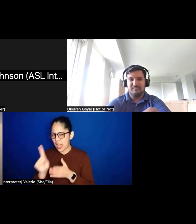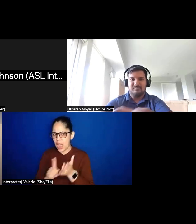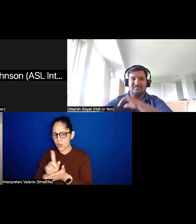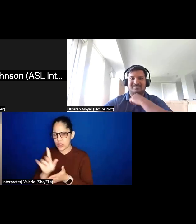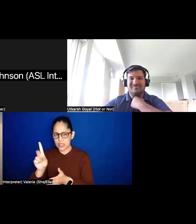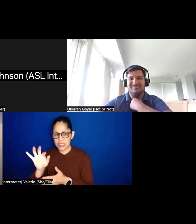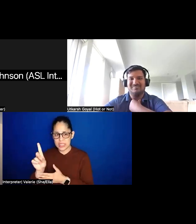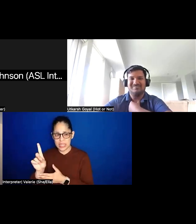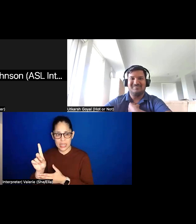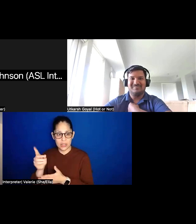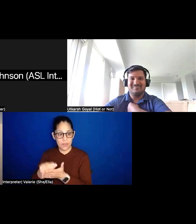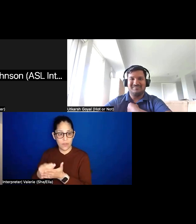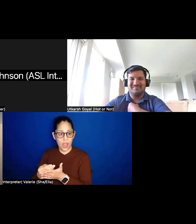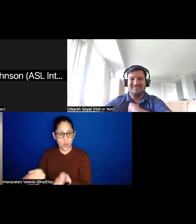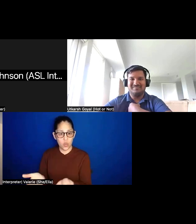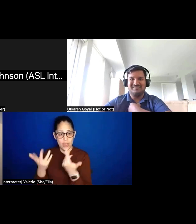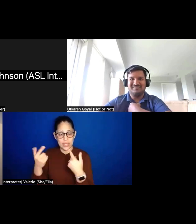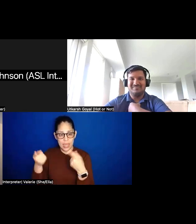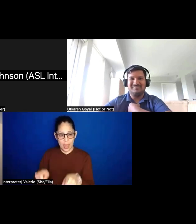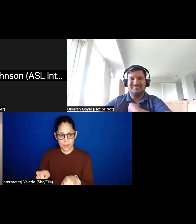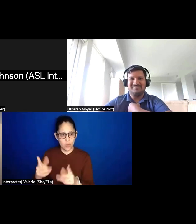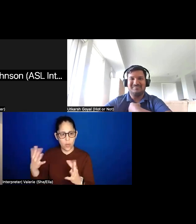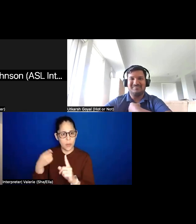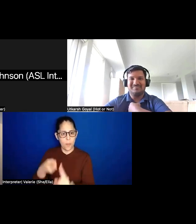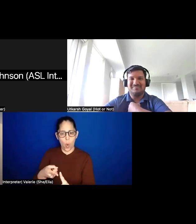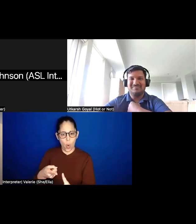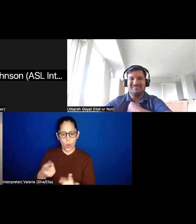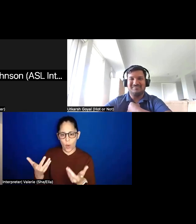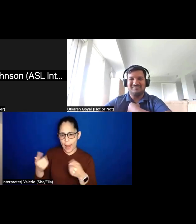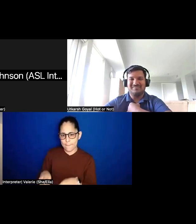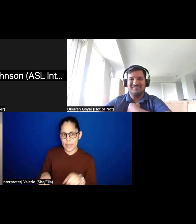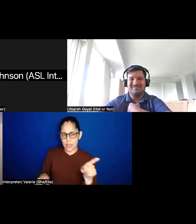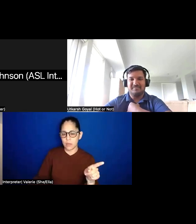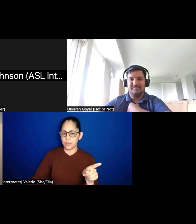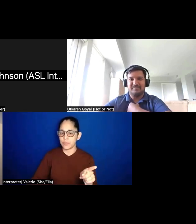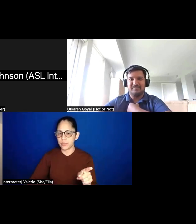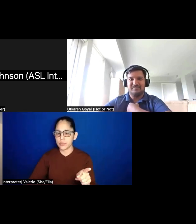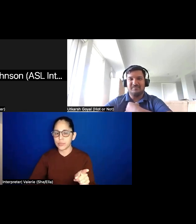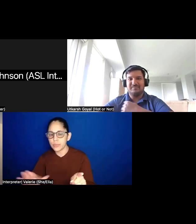did the fundraising happen within? You reached a certain point. What was it? Yeah. So